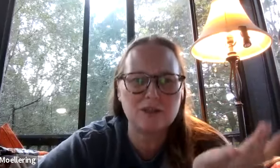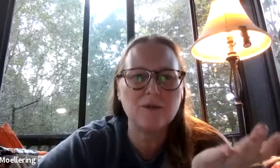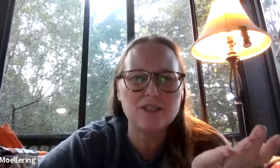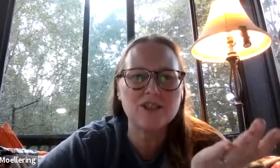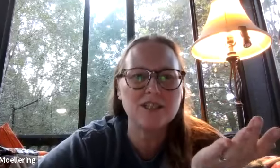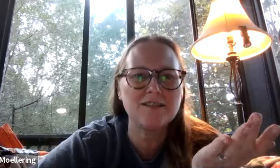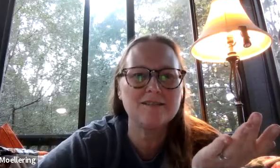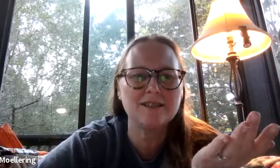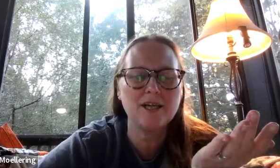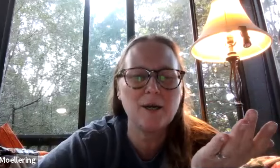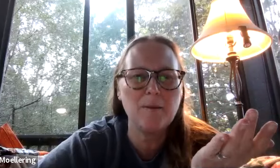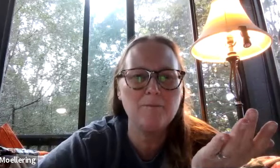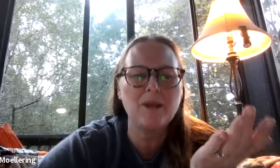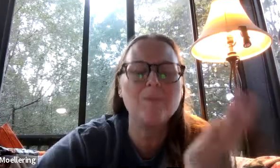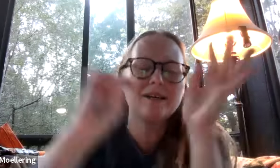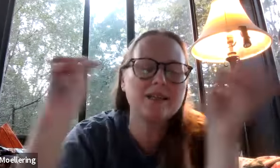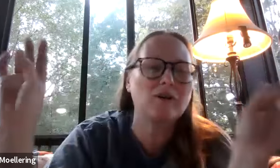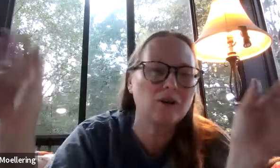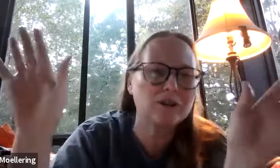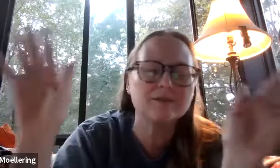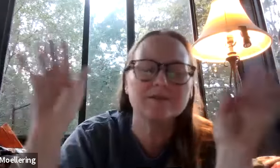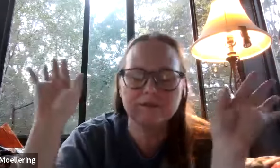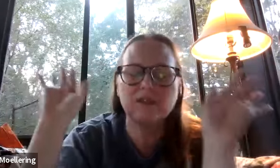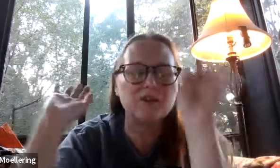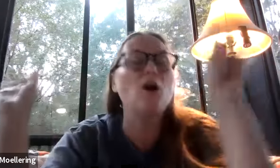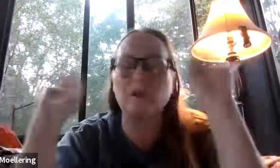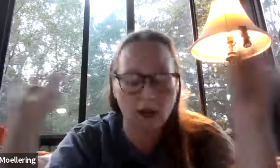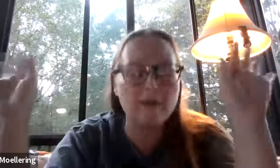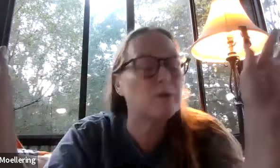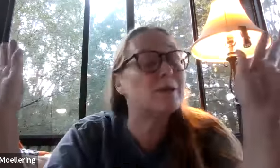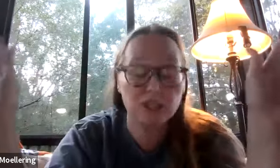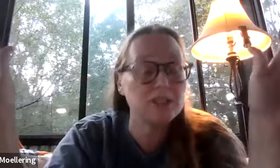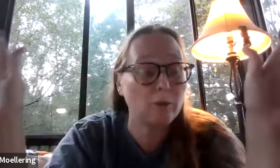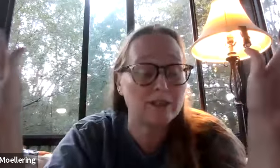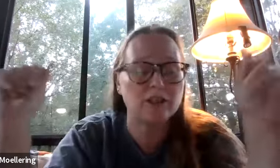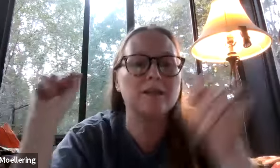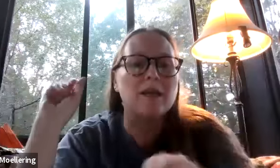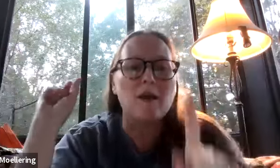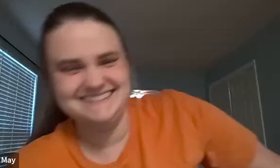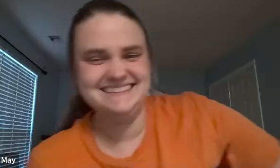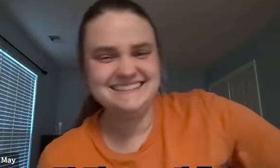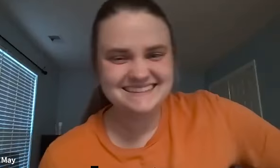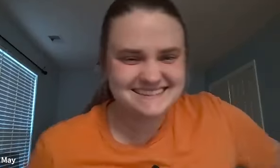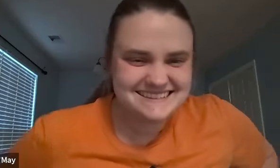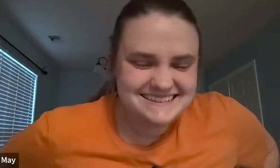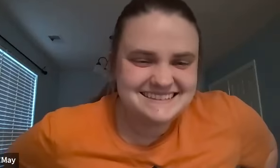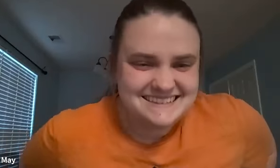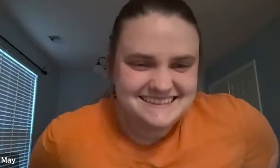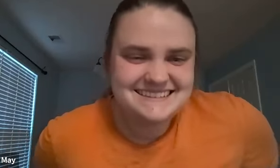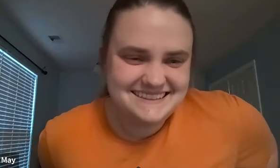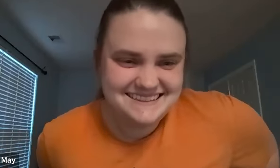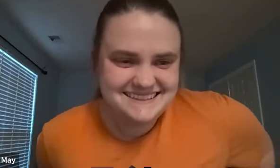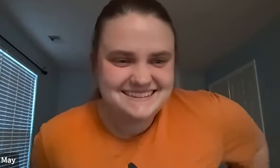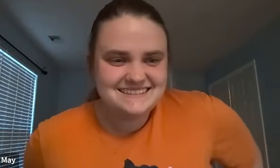good question. I mean, not like there aren't good. Every question is a good question. But this one, I was like, oh, I hadn't thought about it that